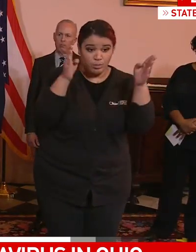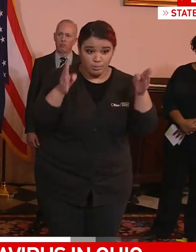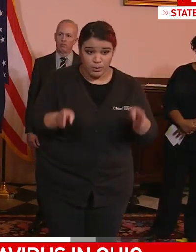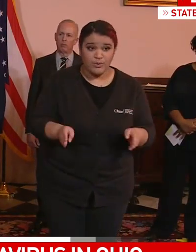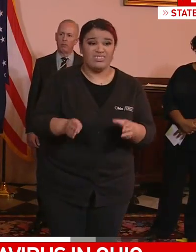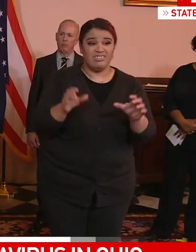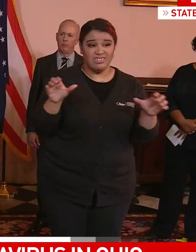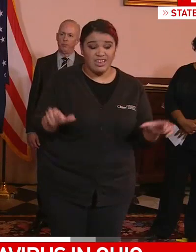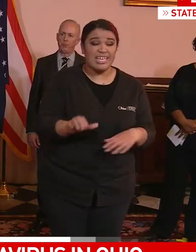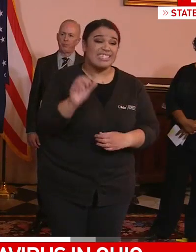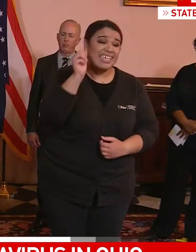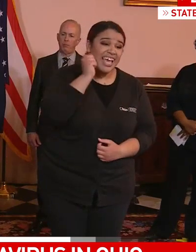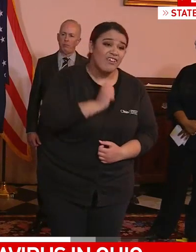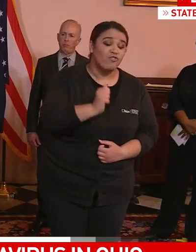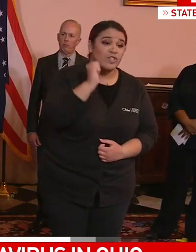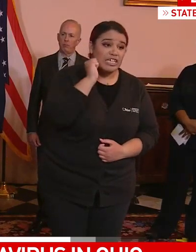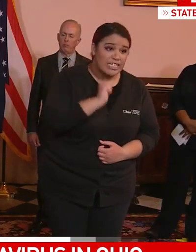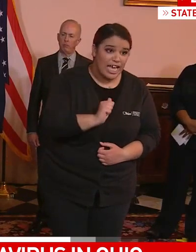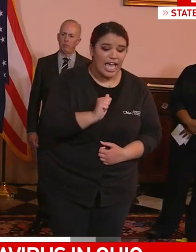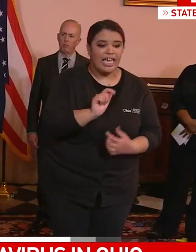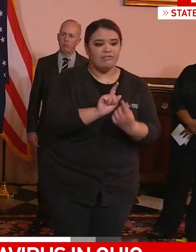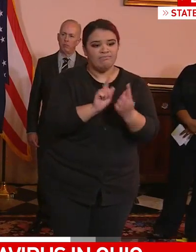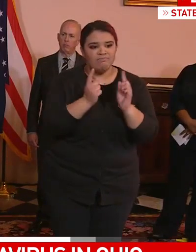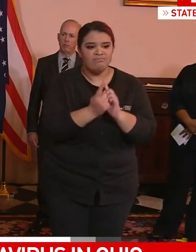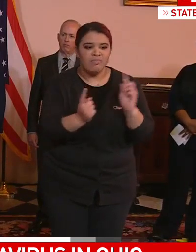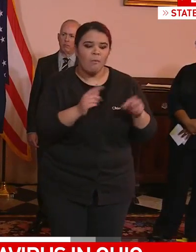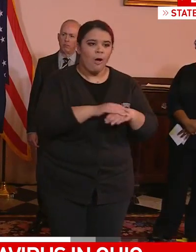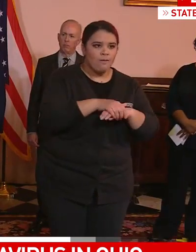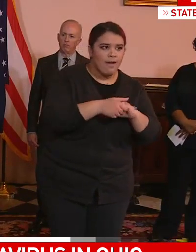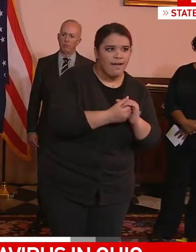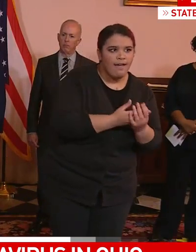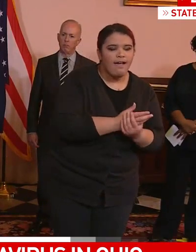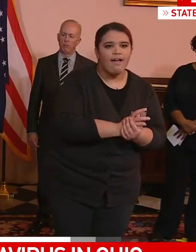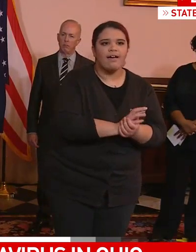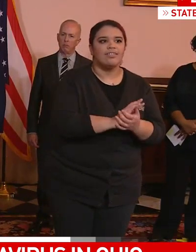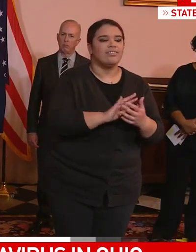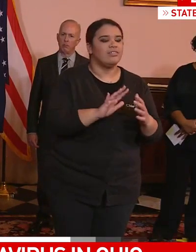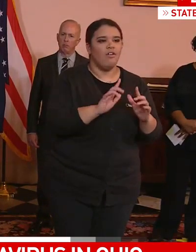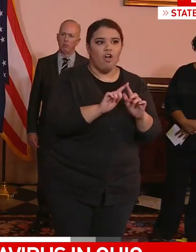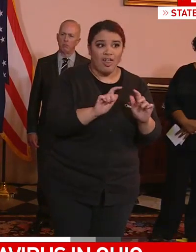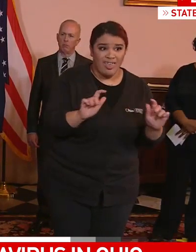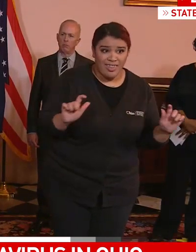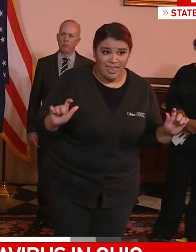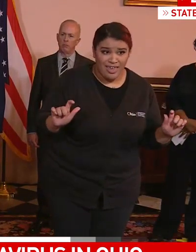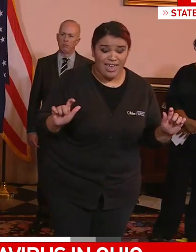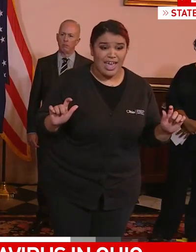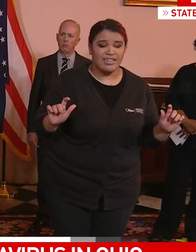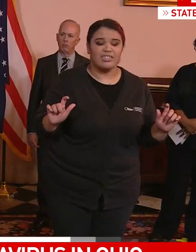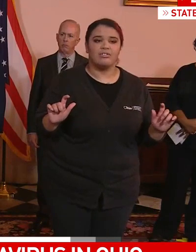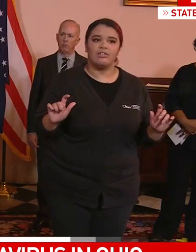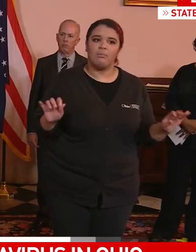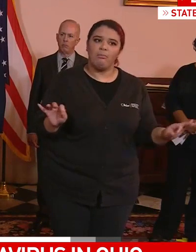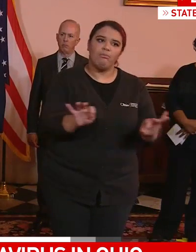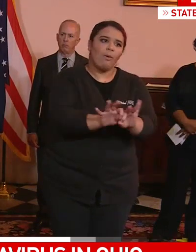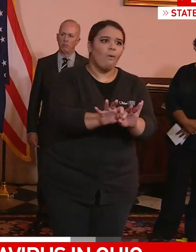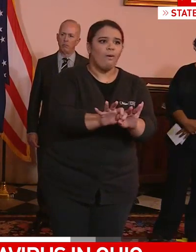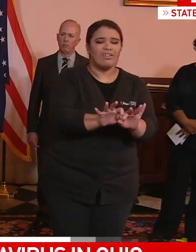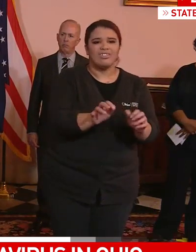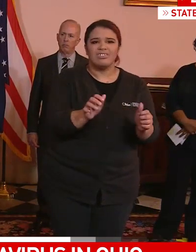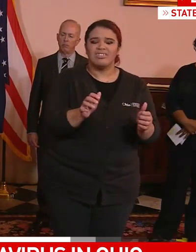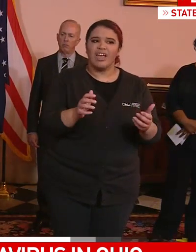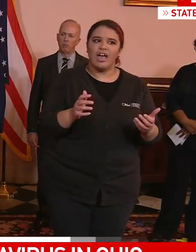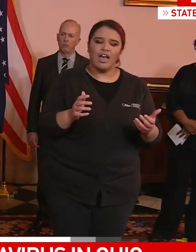us does every single day. And we just have to be mindful of what we're doing, mindful of the space, try to stay